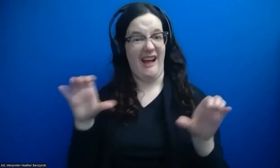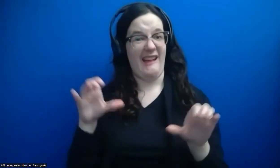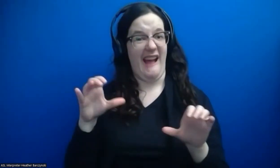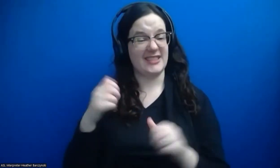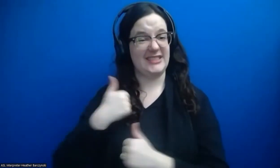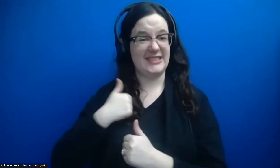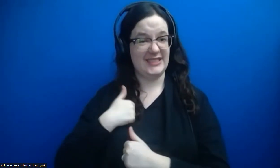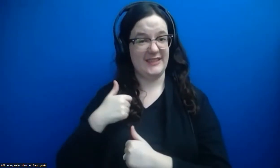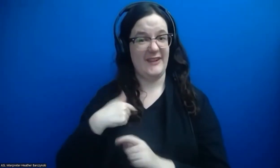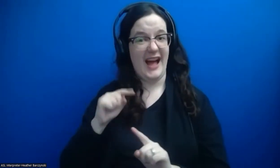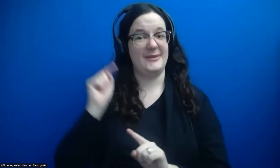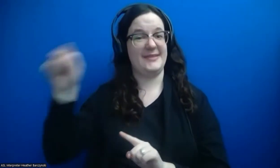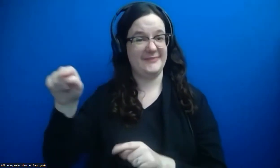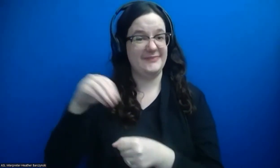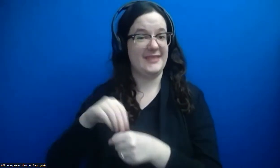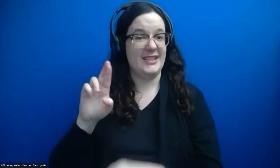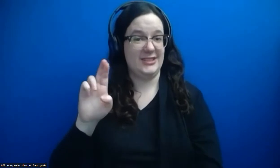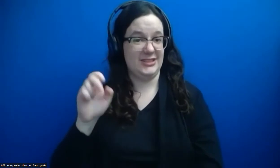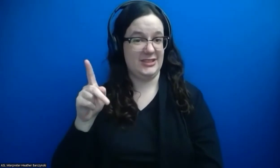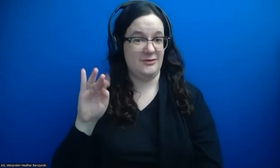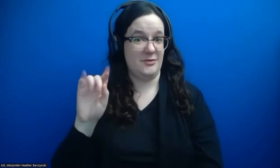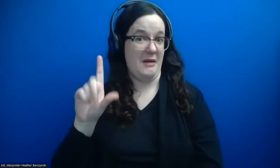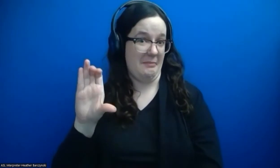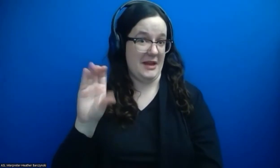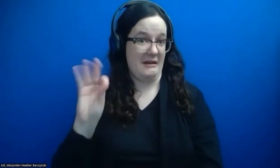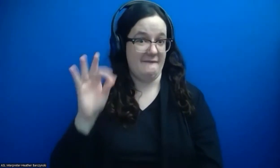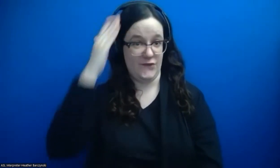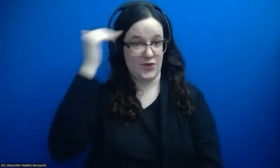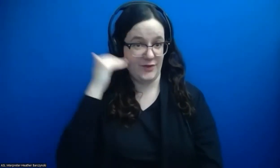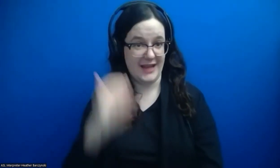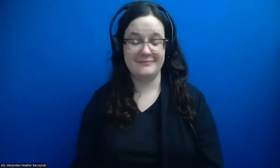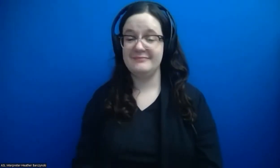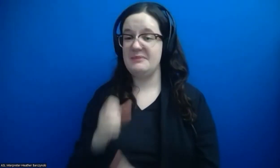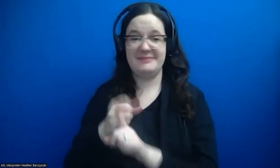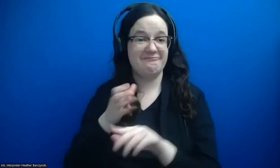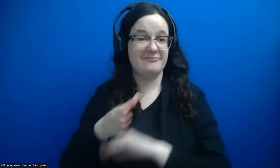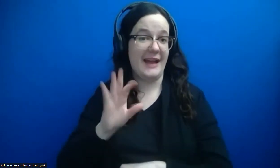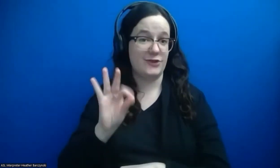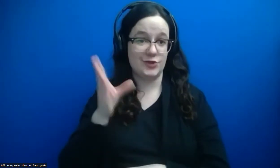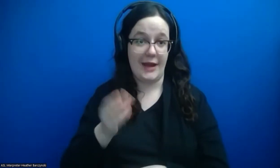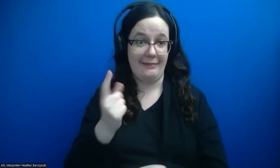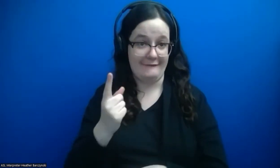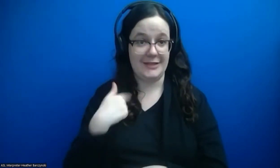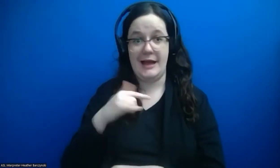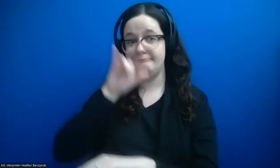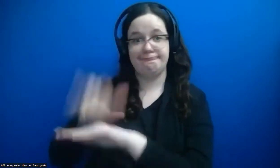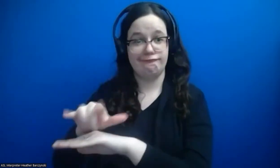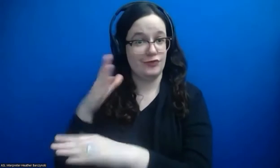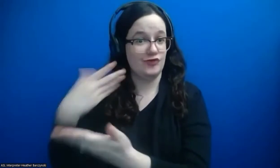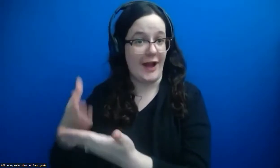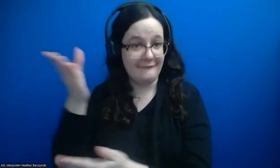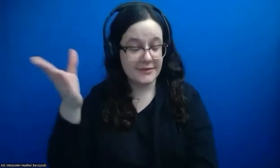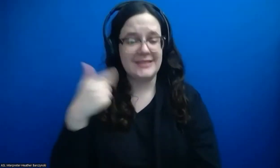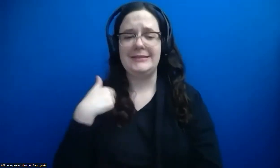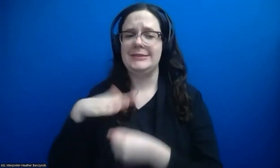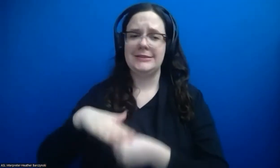in the Republic of Korea. It was right after 9/11. I got over there. I was stressed. I had been